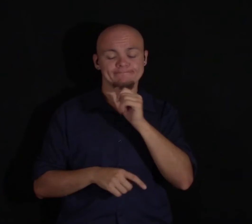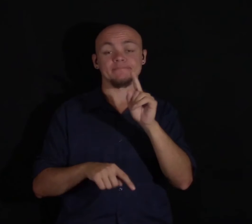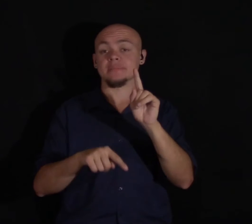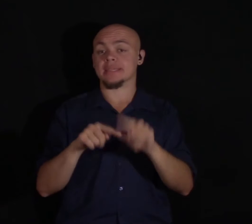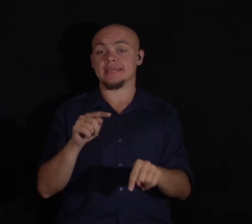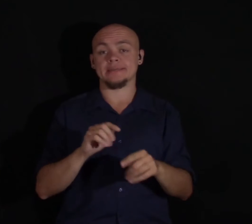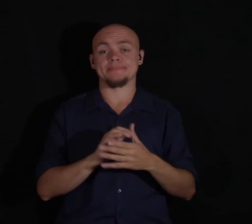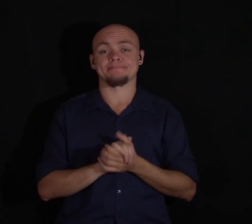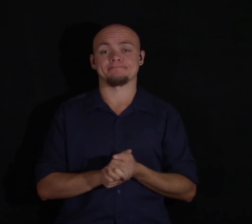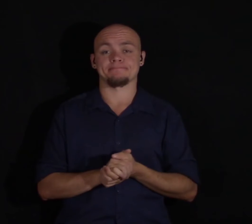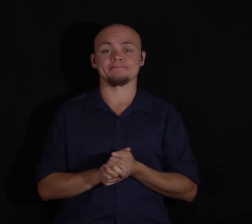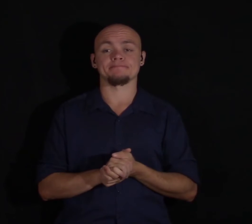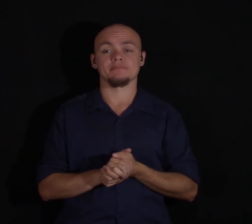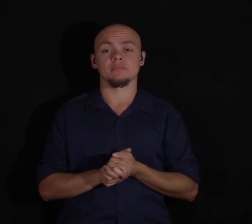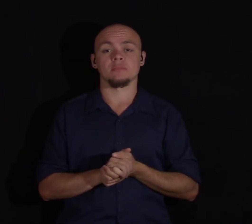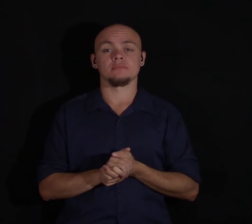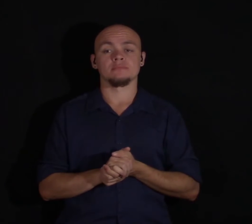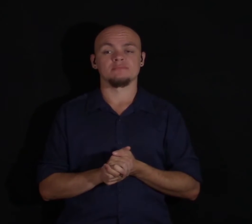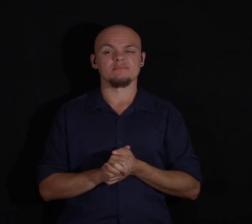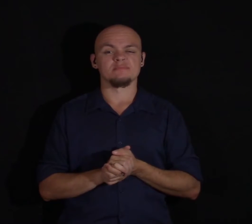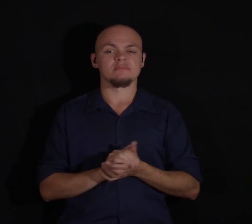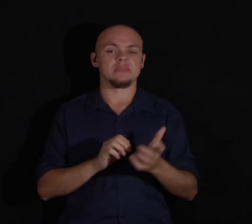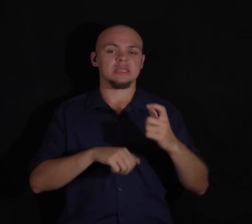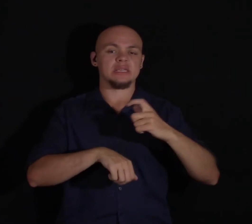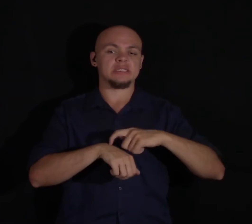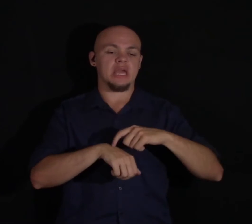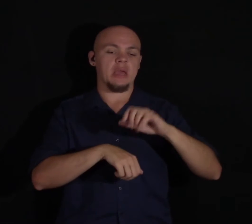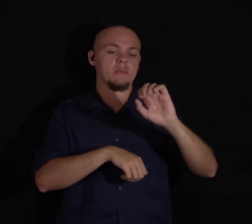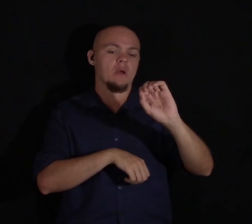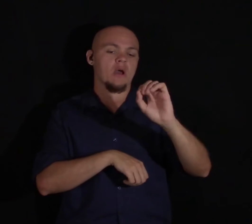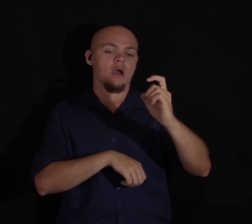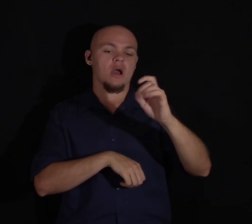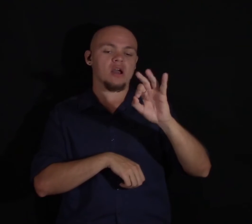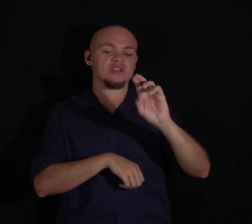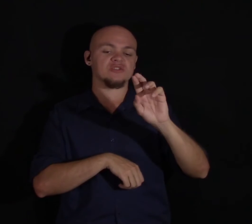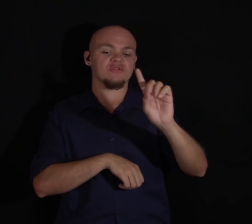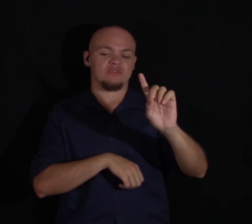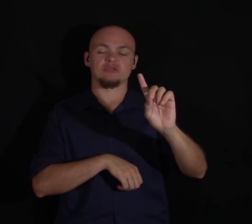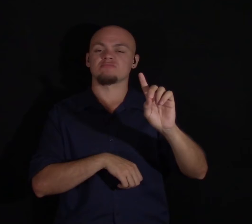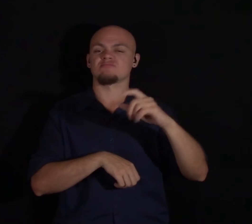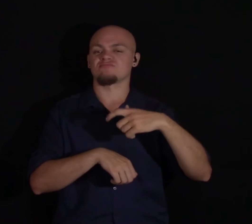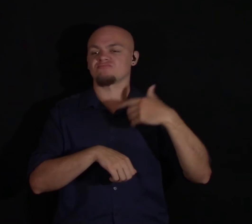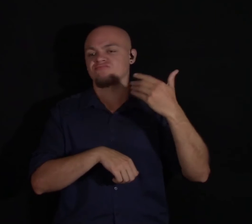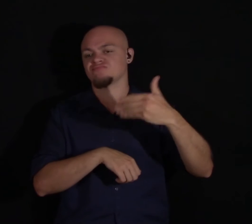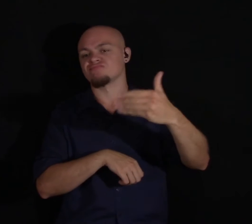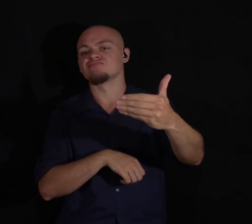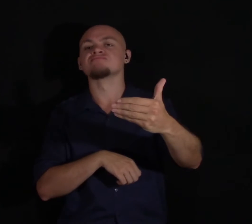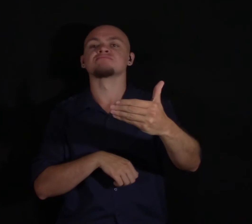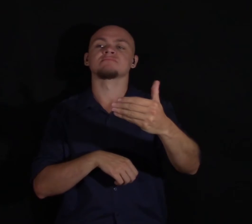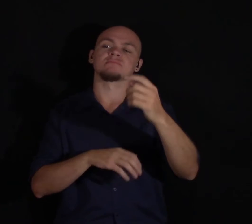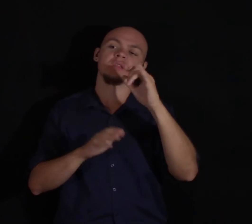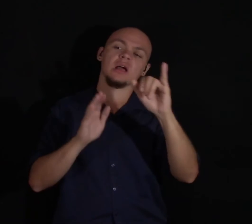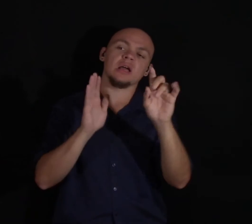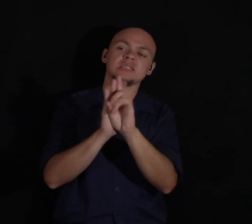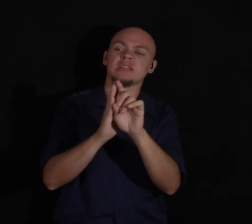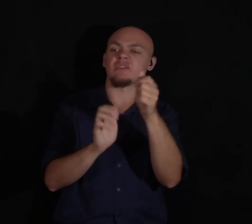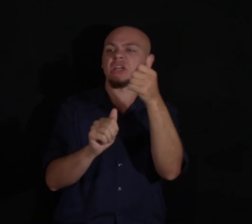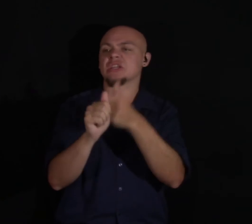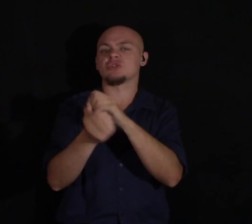We passed a considerable period at Oxford, rambling among its environs and endeavouring to identify every spot which might relate to